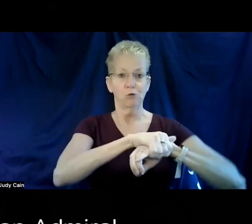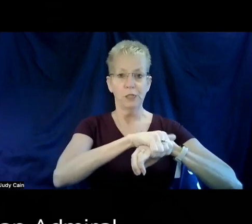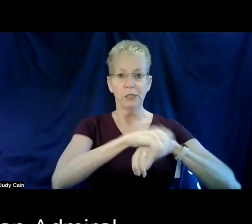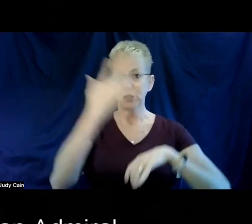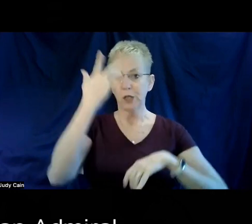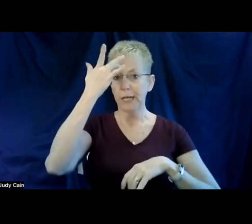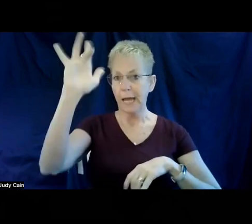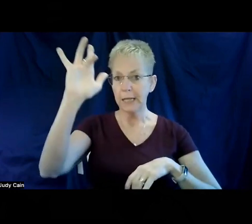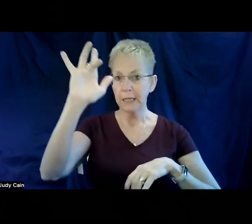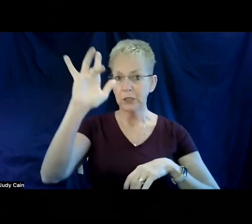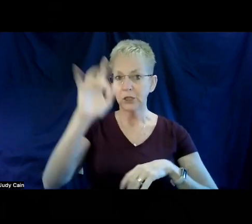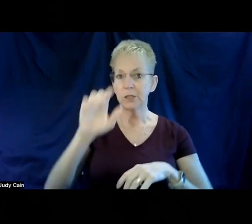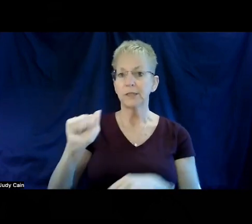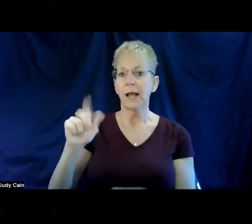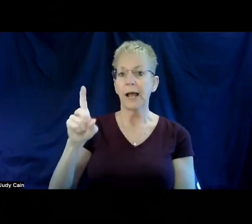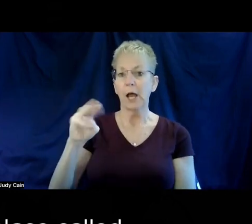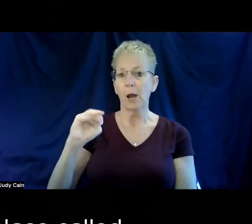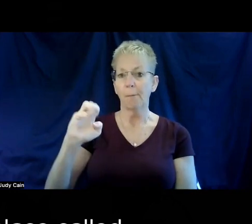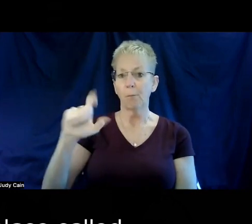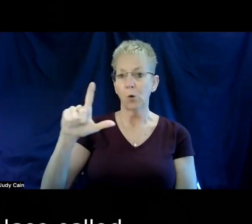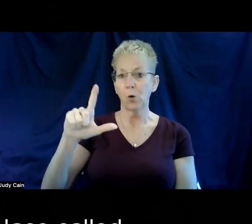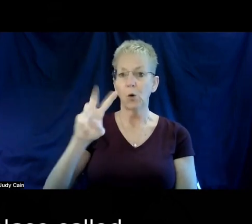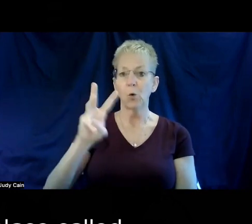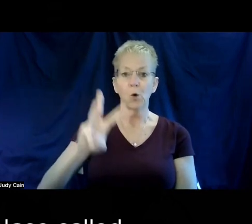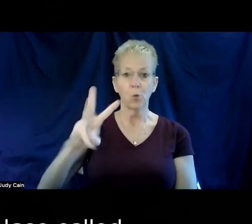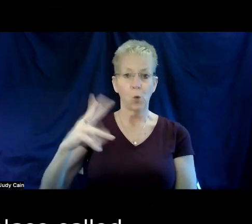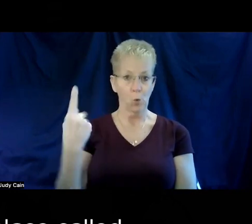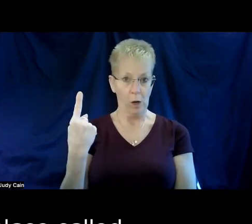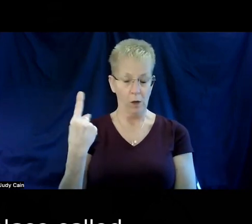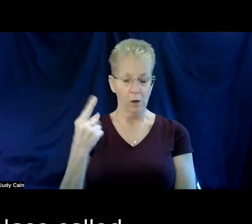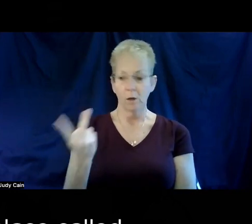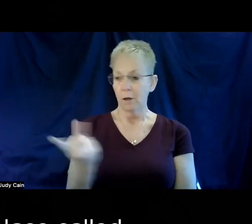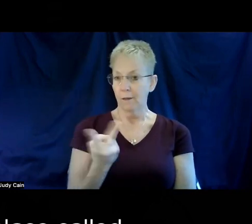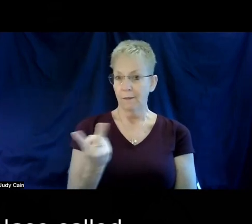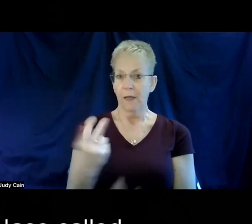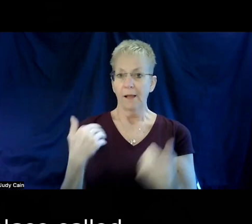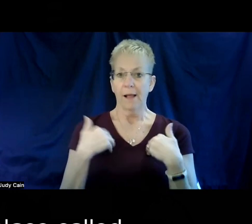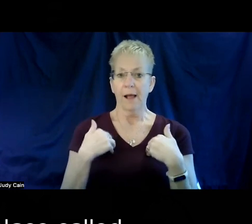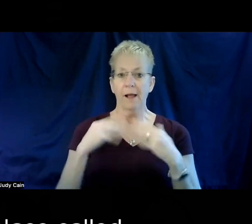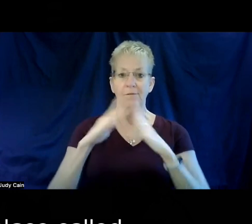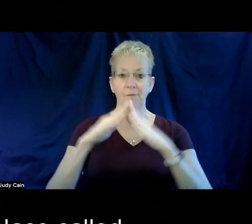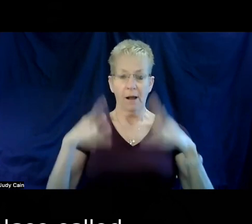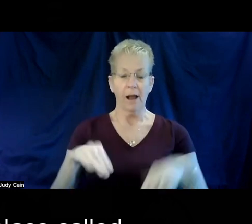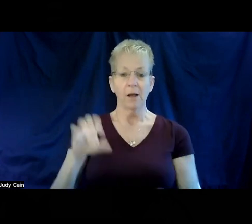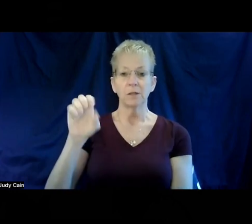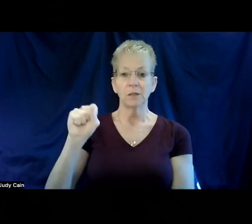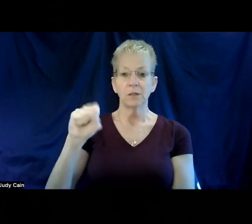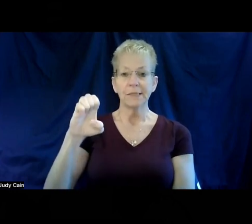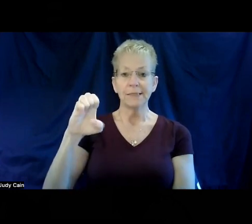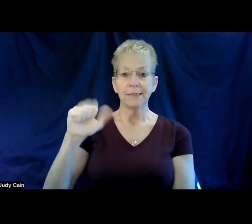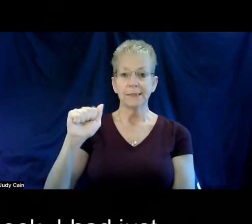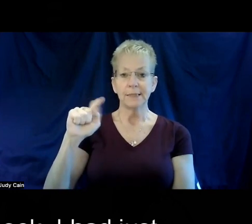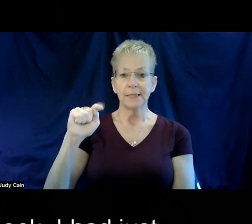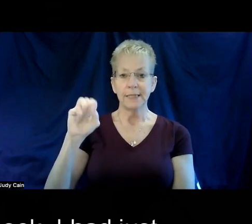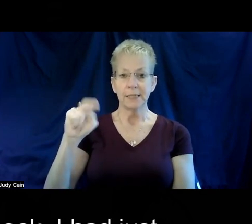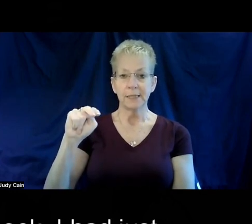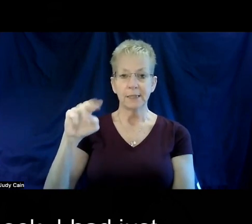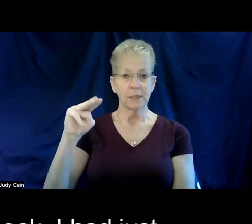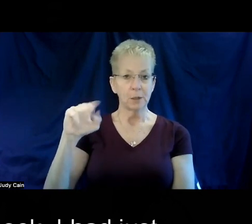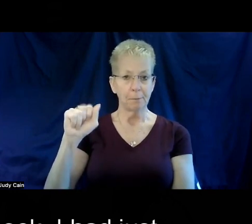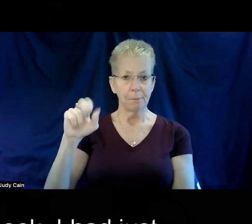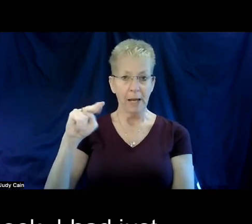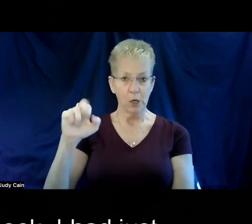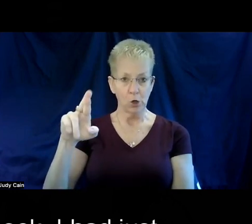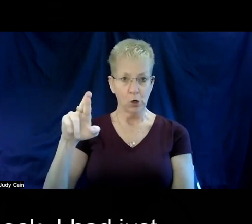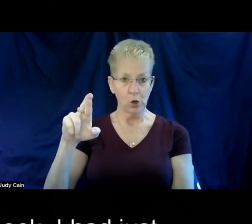in the First World War, and they have a place called Seaton Manor in Norfolk. And in the very